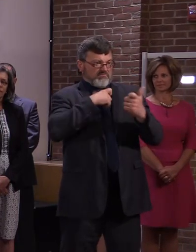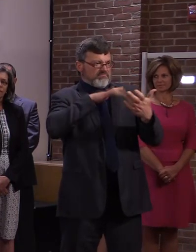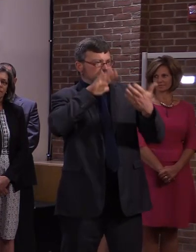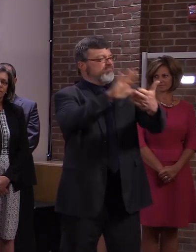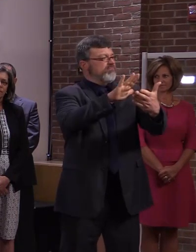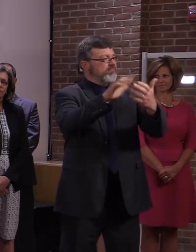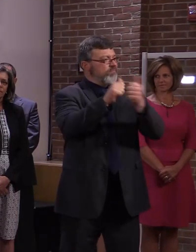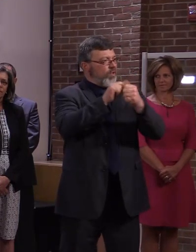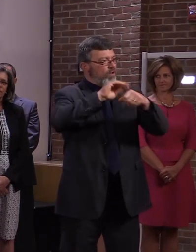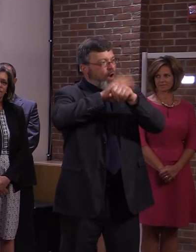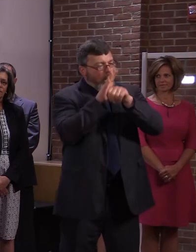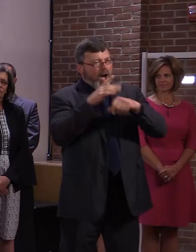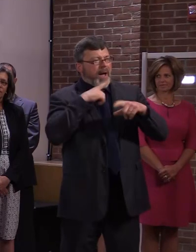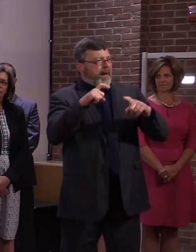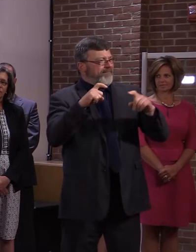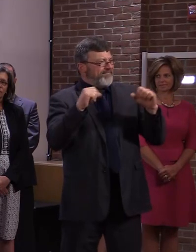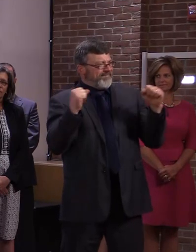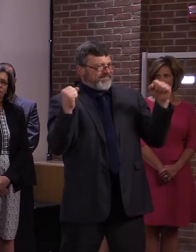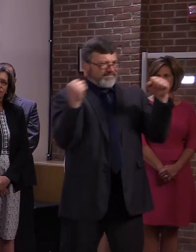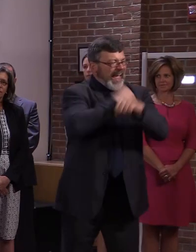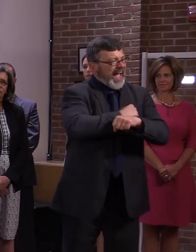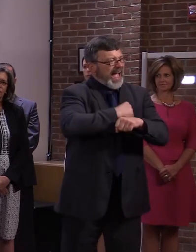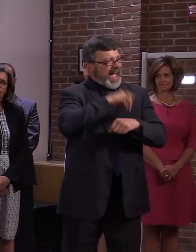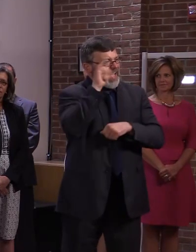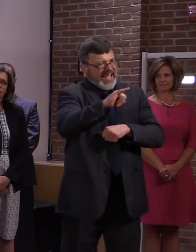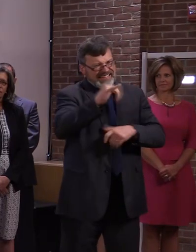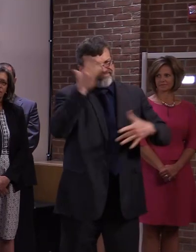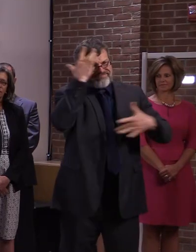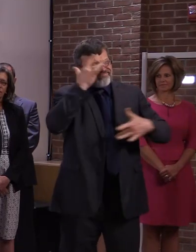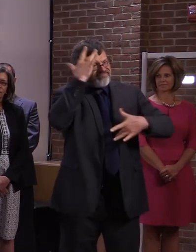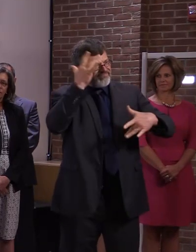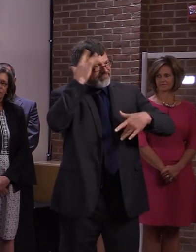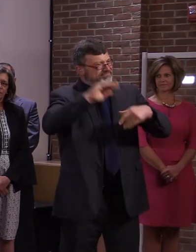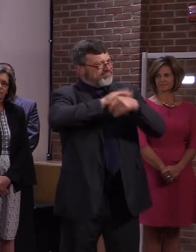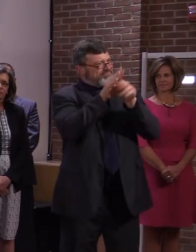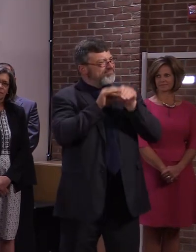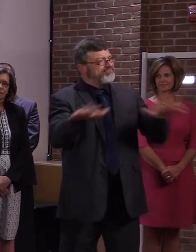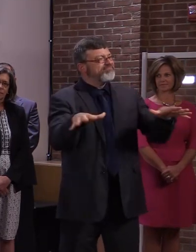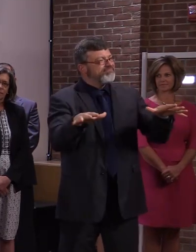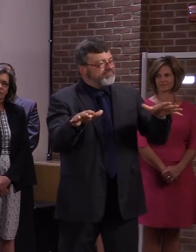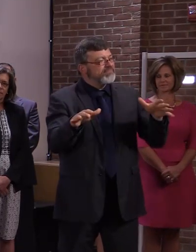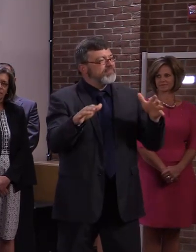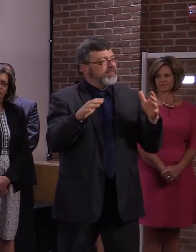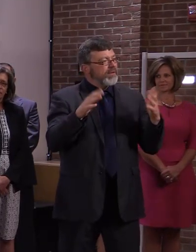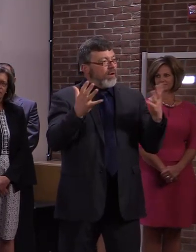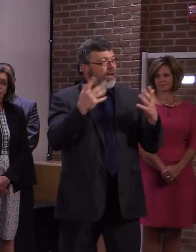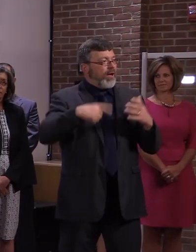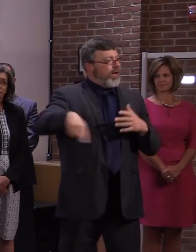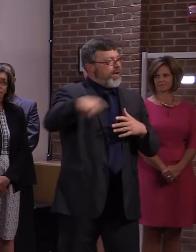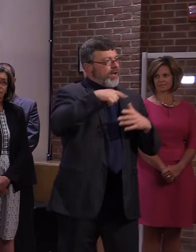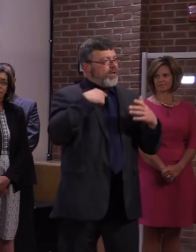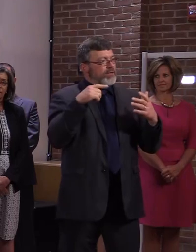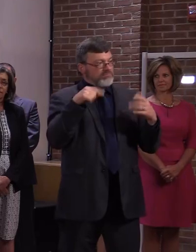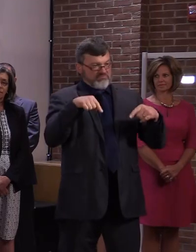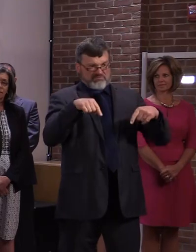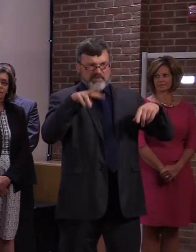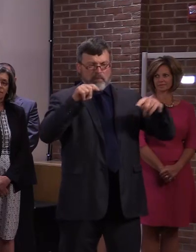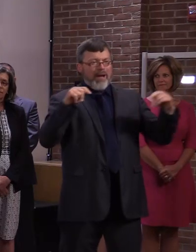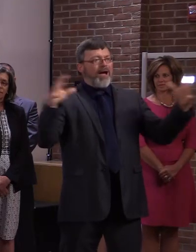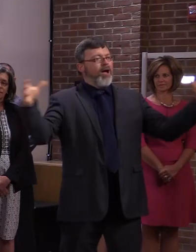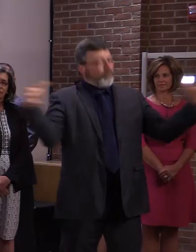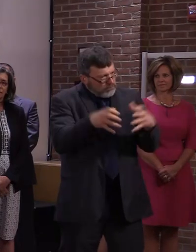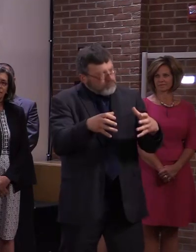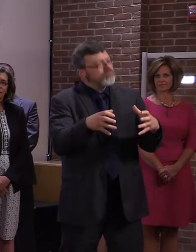and fight this virus together. That's exactly what Vermonters have done and continue to